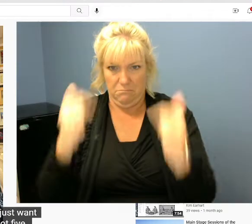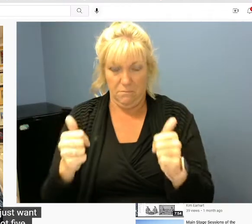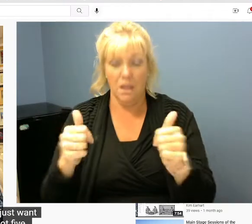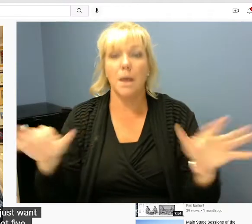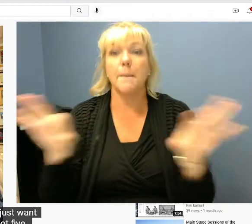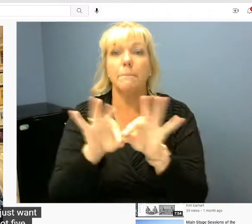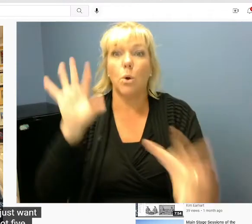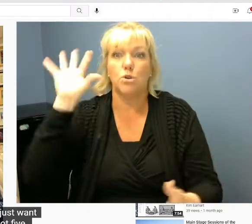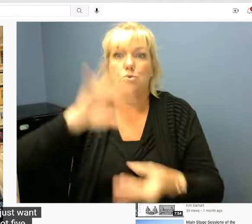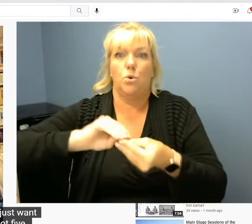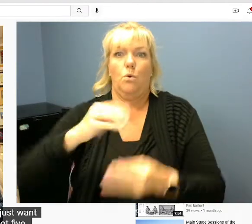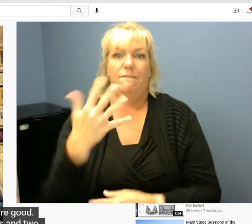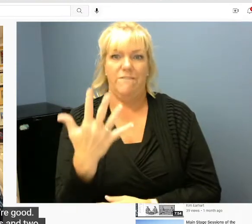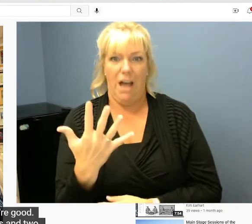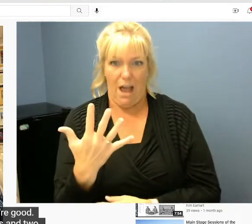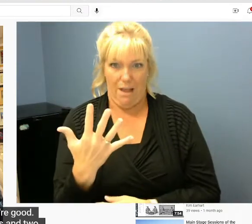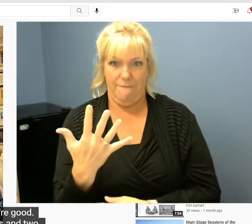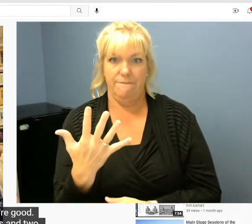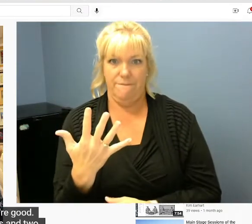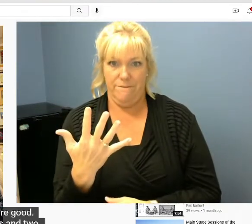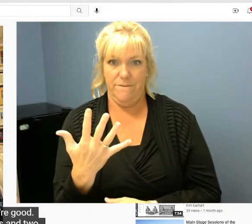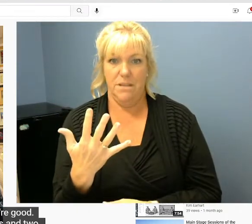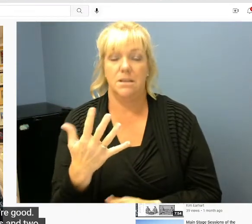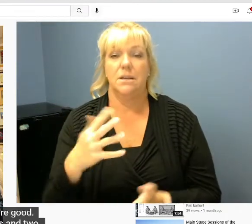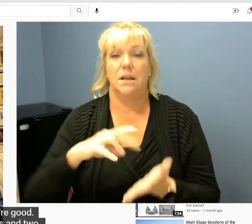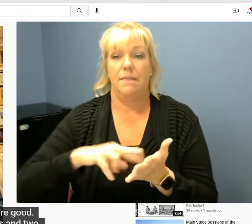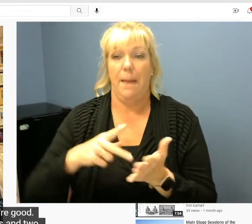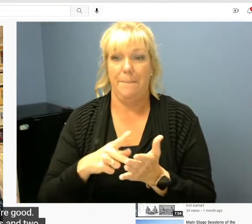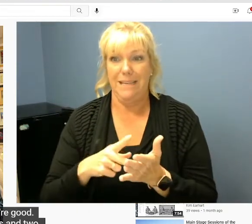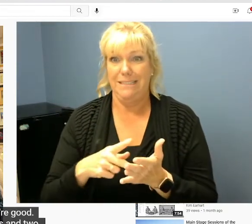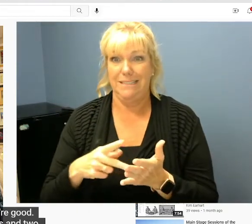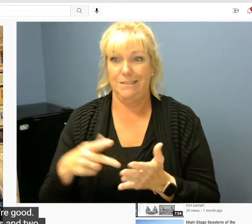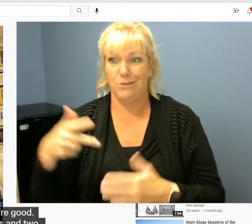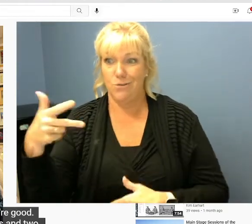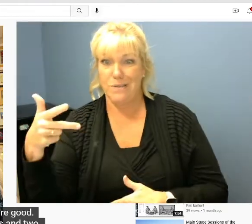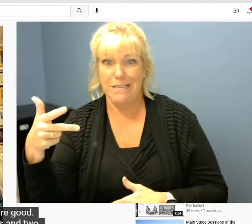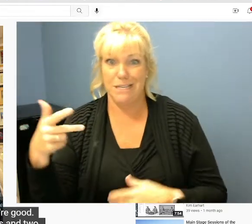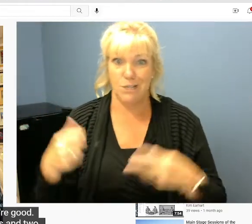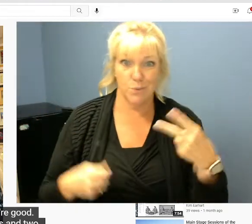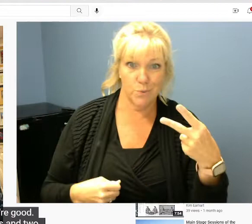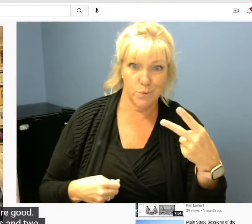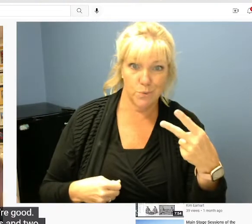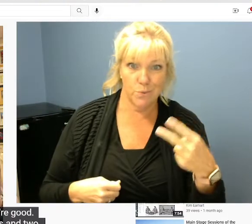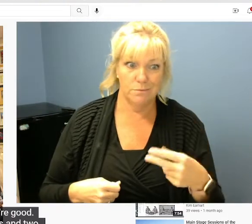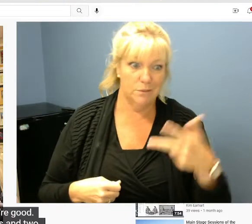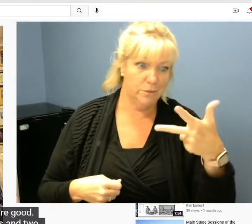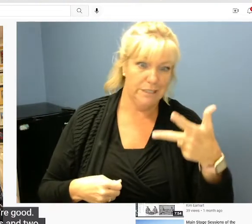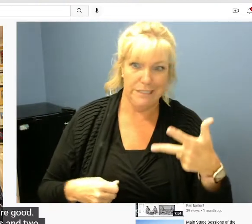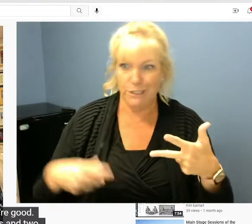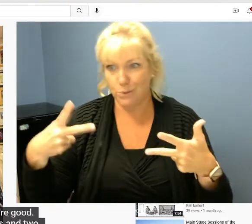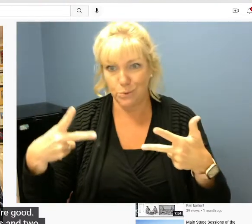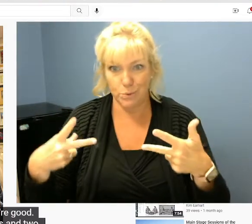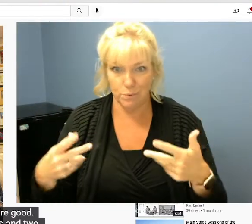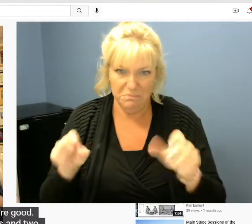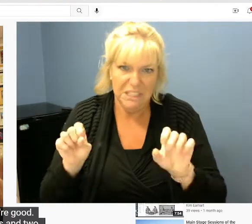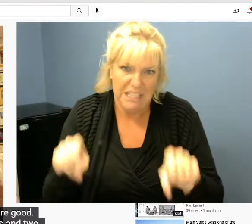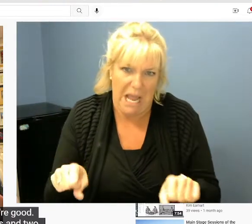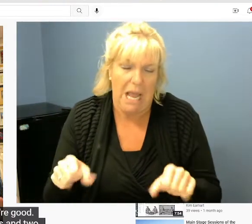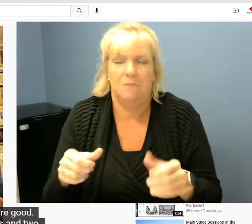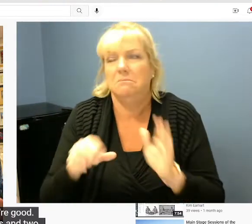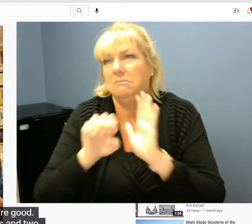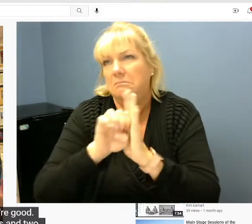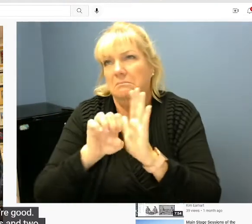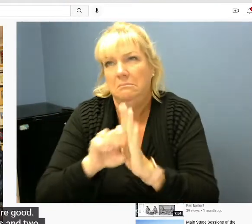So as long as you've got 5 artifacts and sources total, then you're good. So, right, you might have